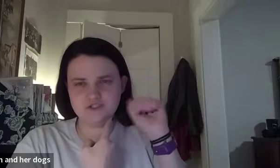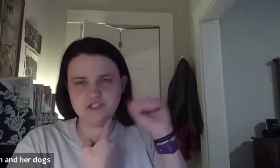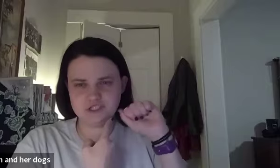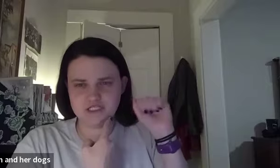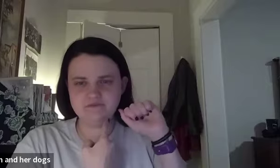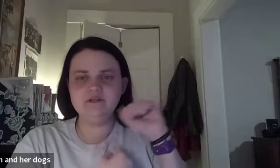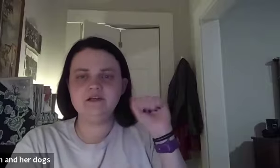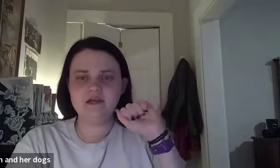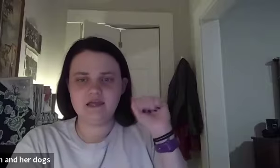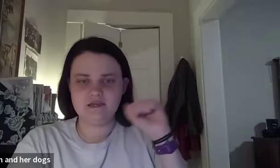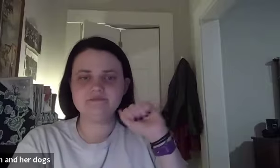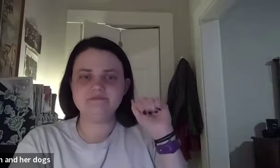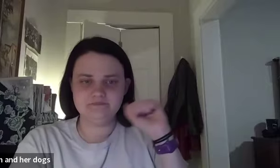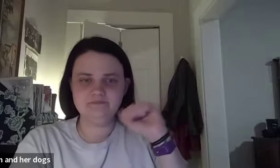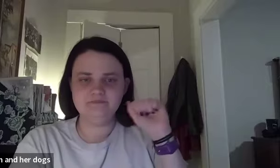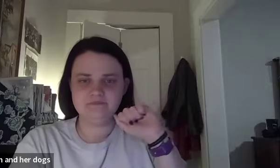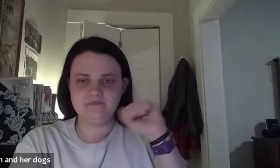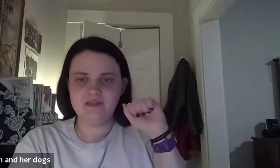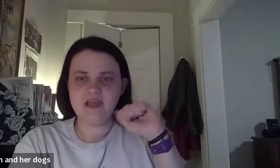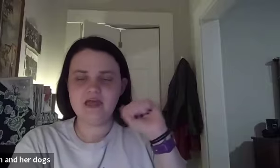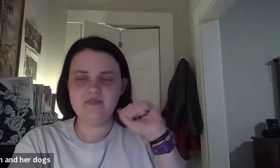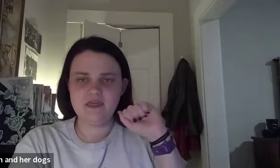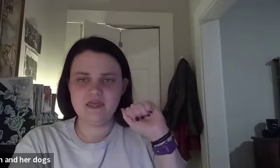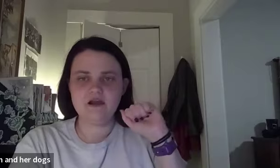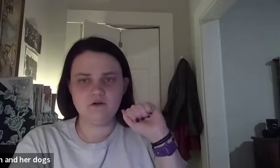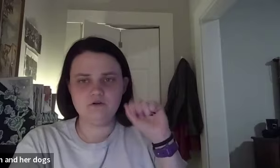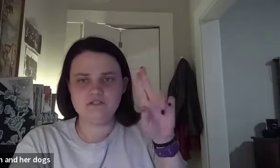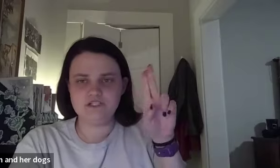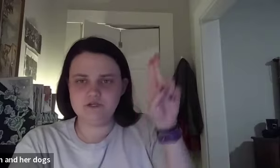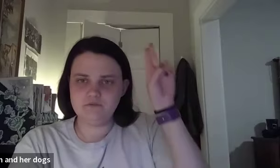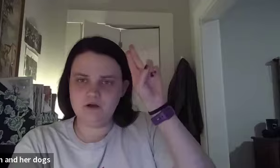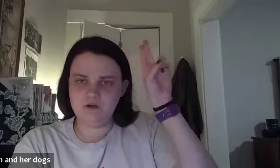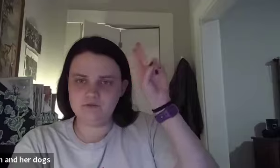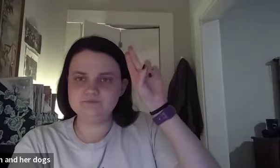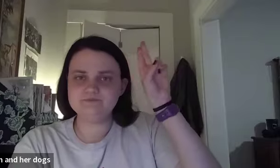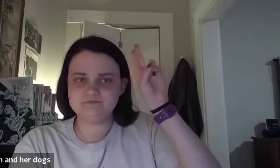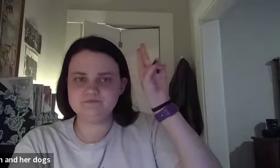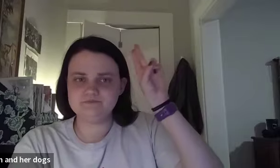to your chin, aunt, and then uncle is a U, uncle.